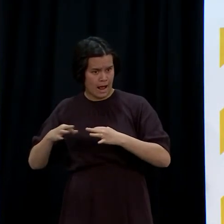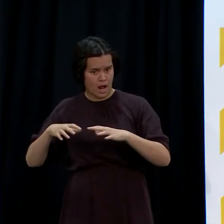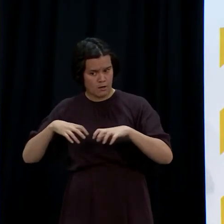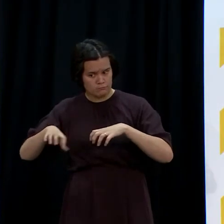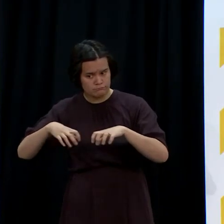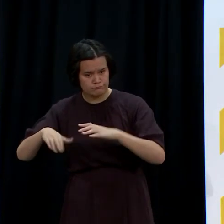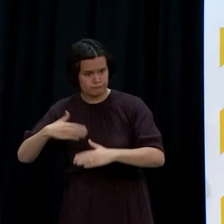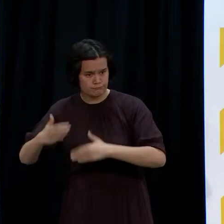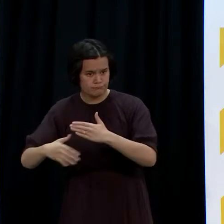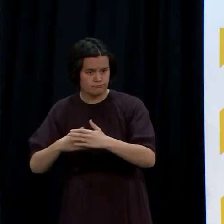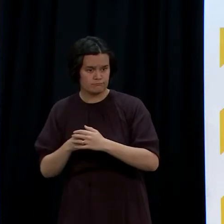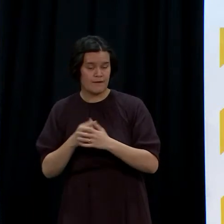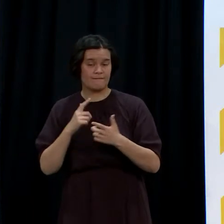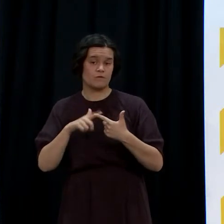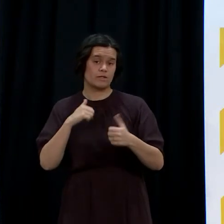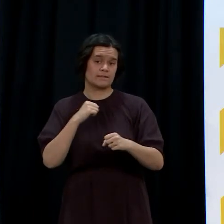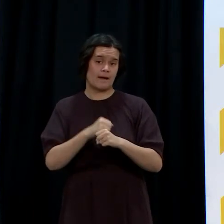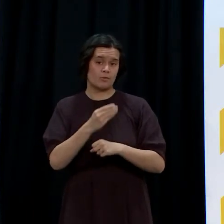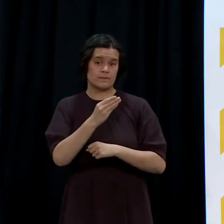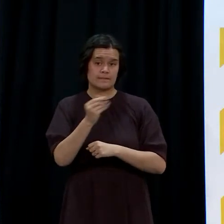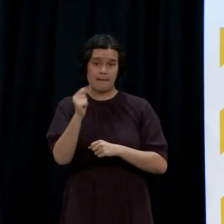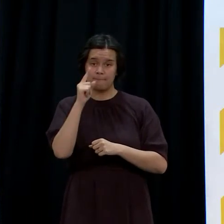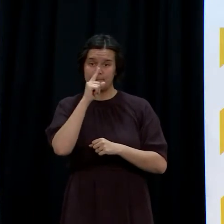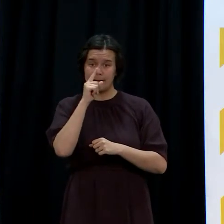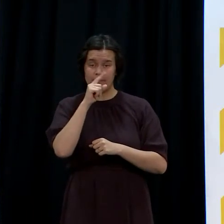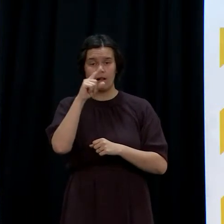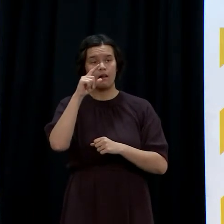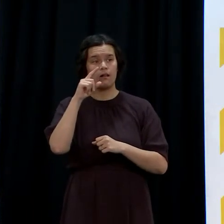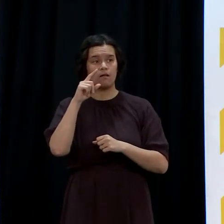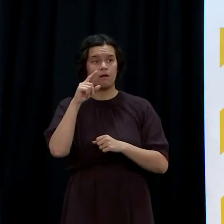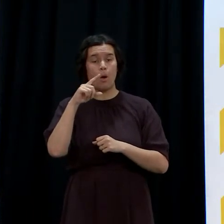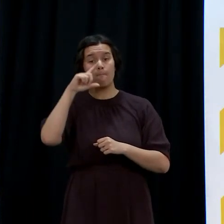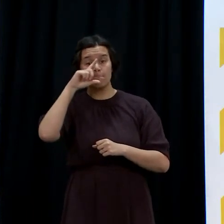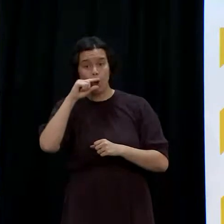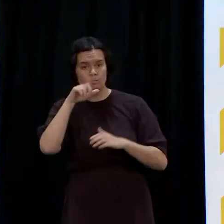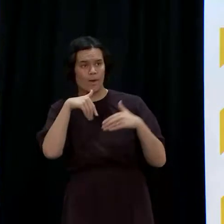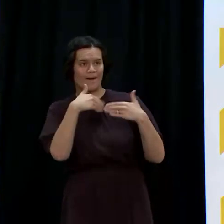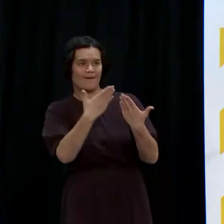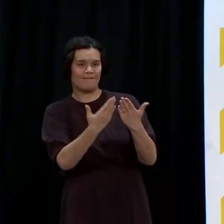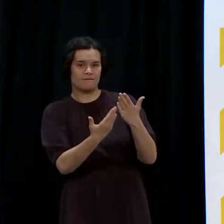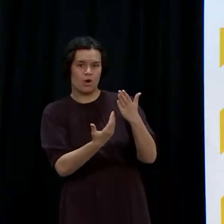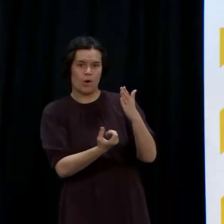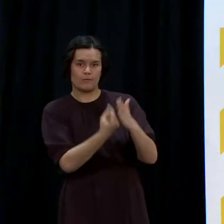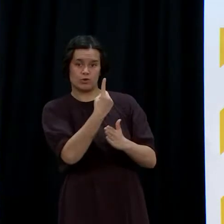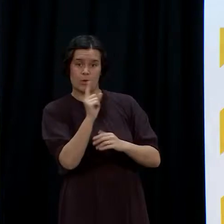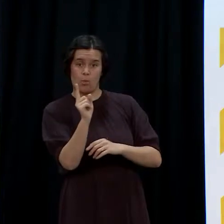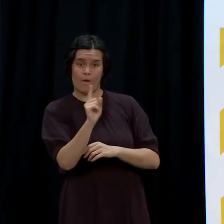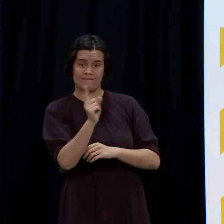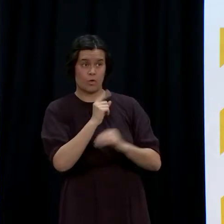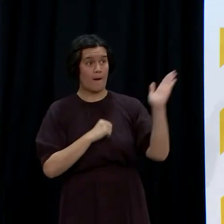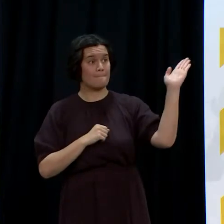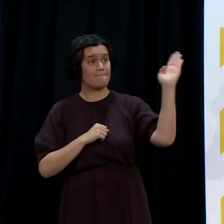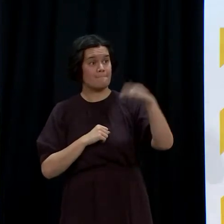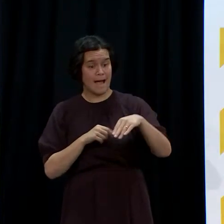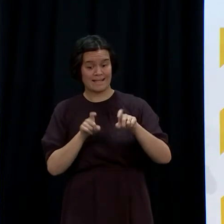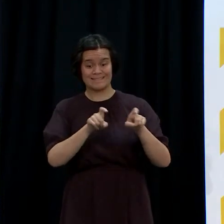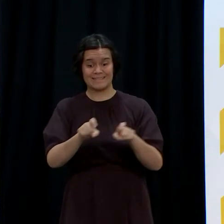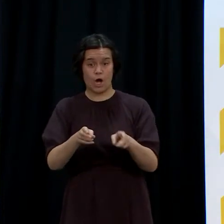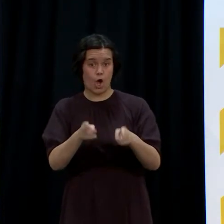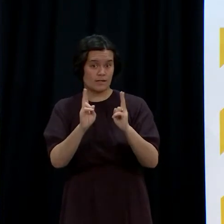to come back into New Zealand and do self-isolation, that work's continuing, and we will roll that plan